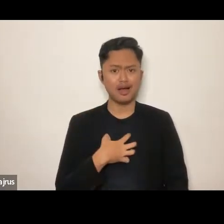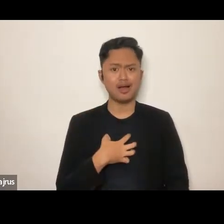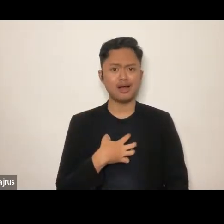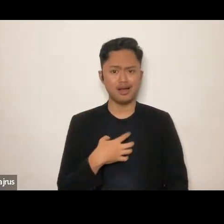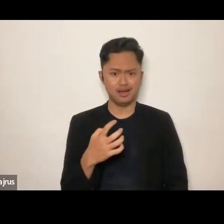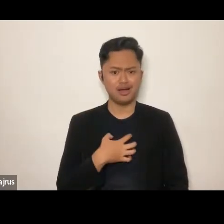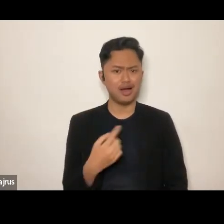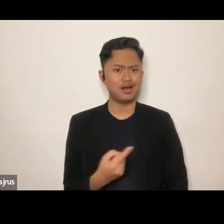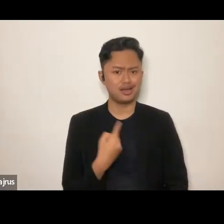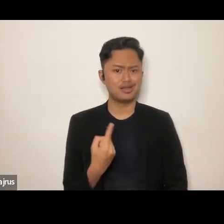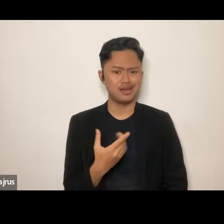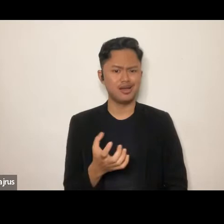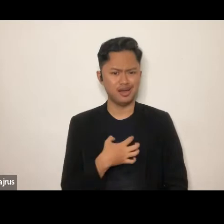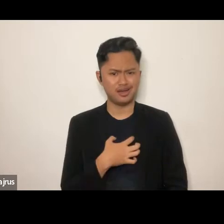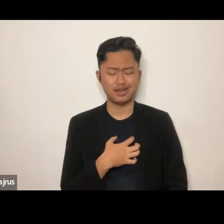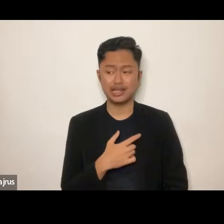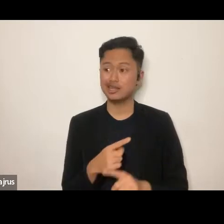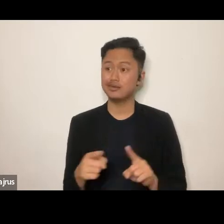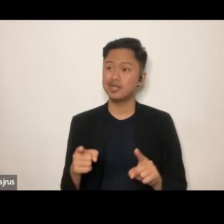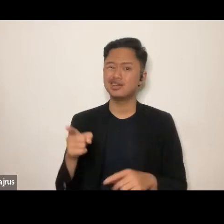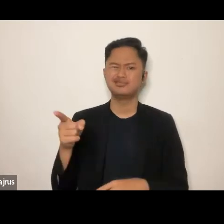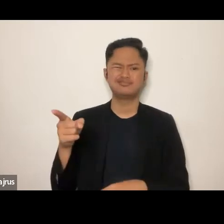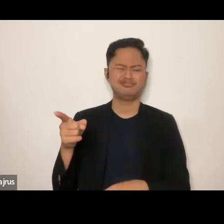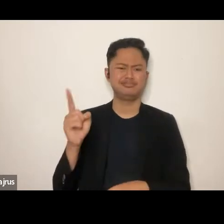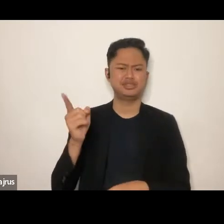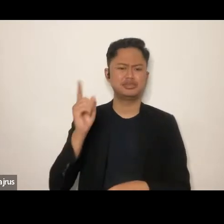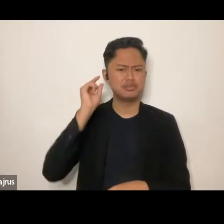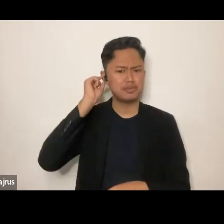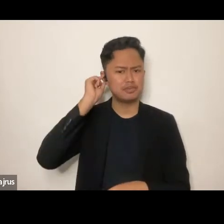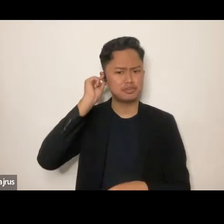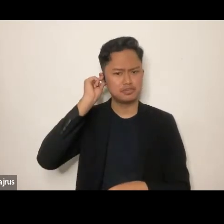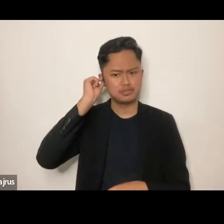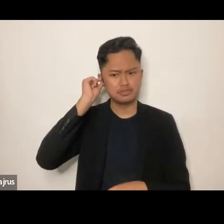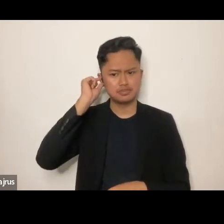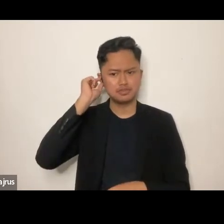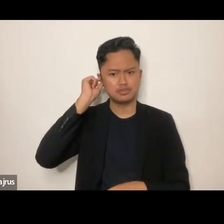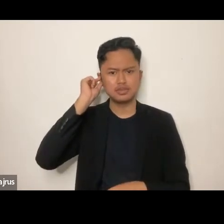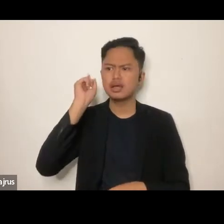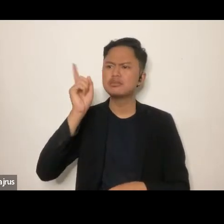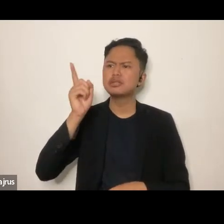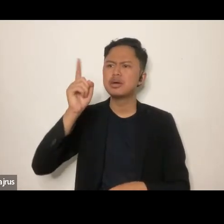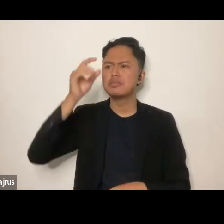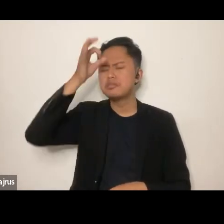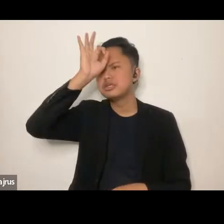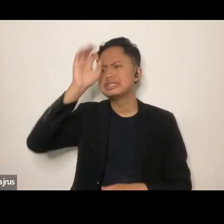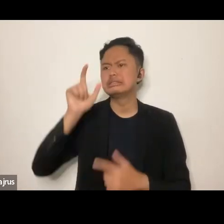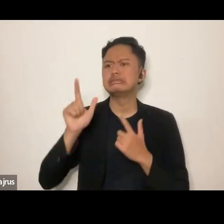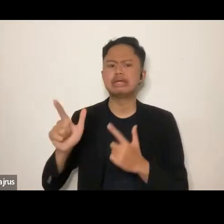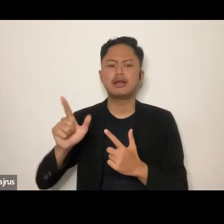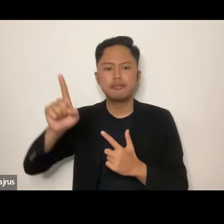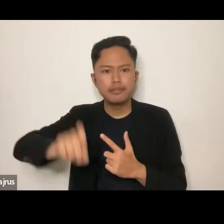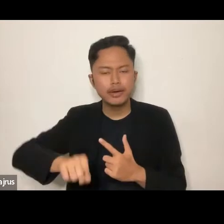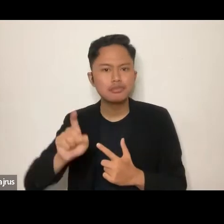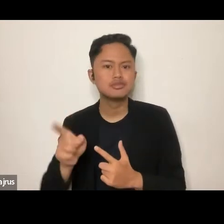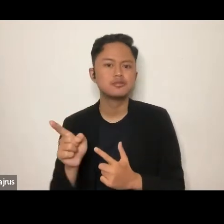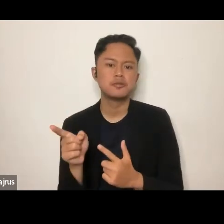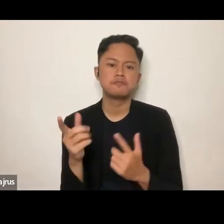our opinion. But why using a military officer? Why? Why don't we just use police?